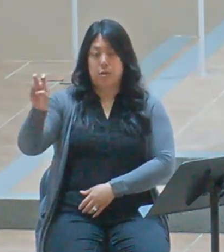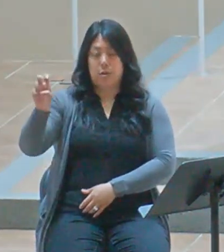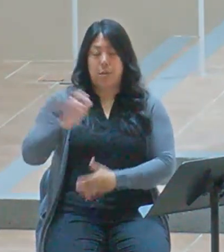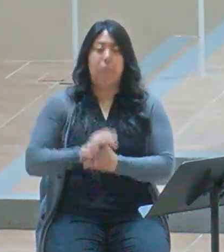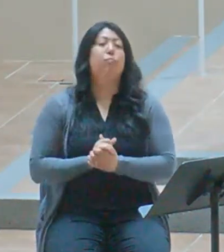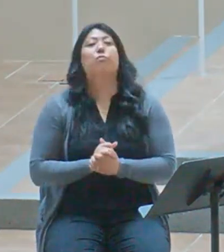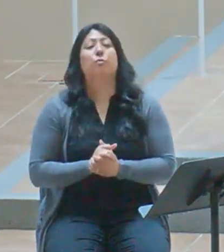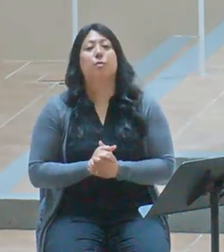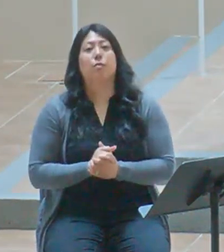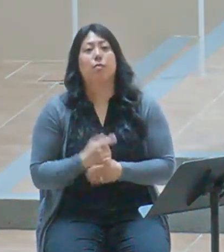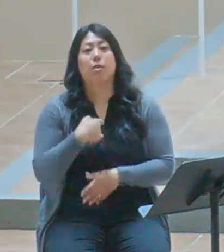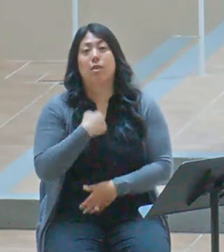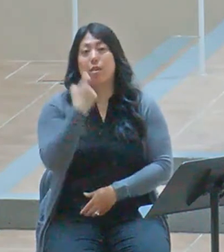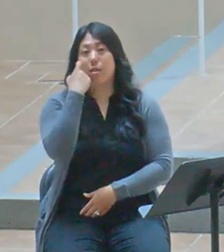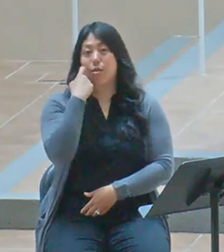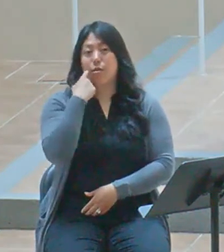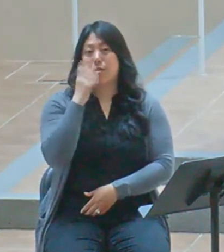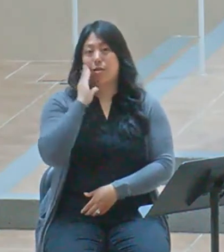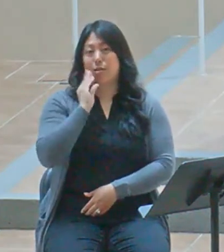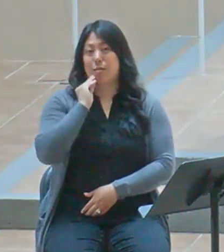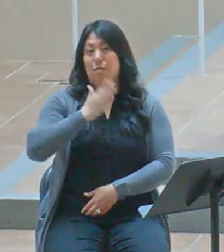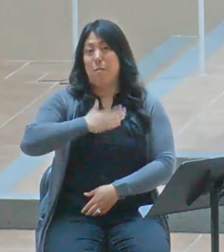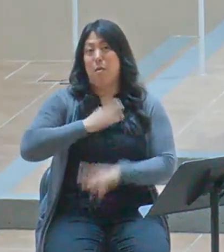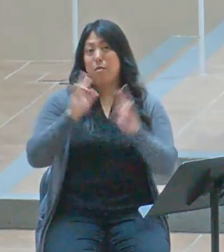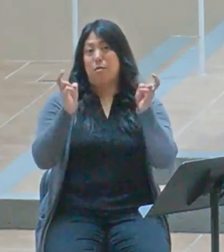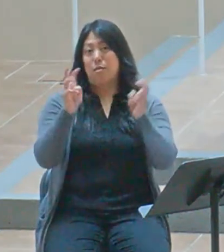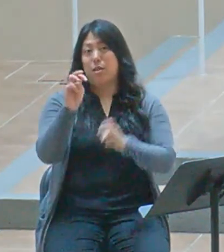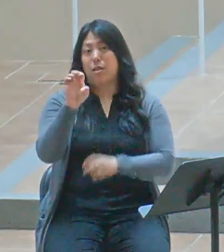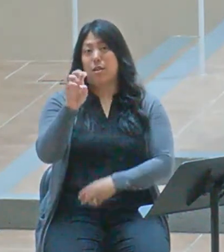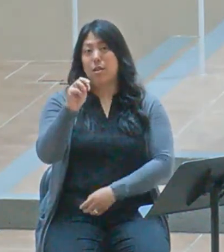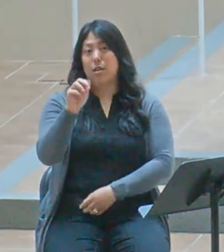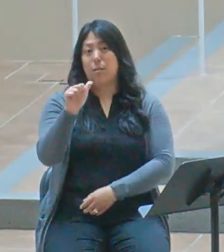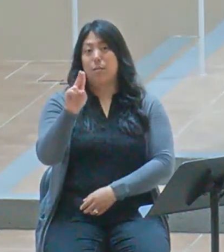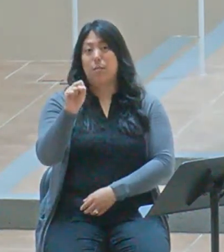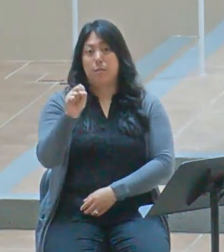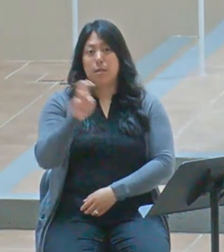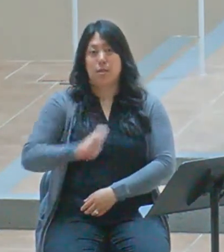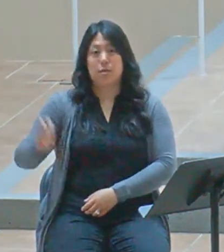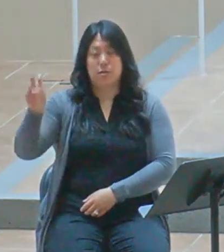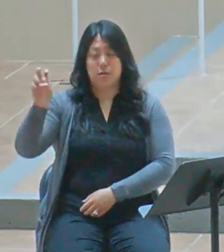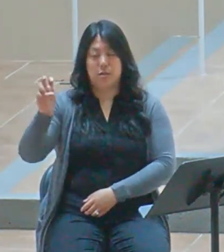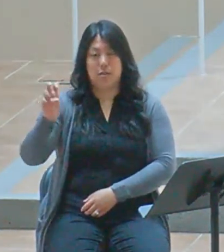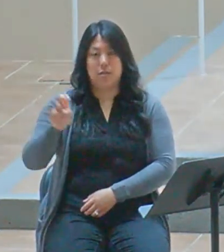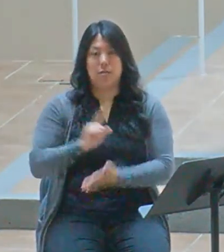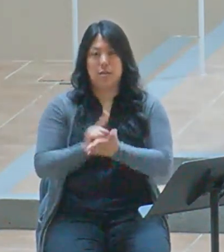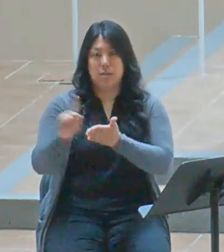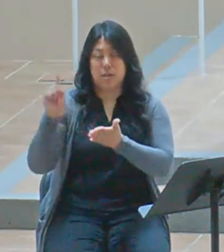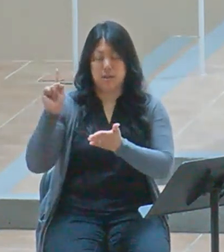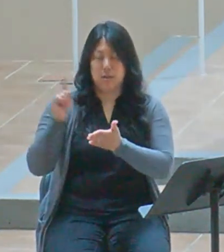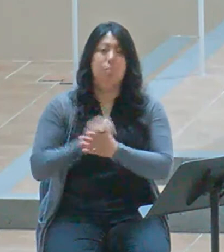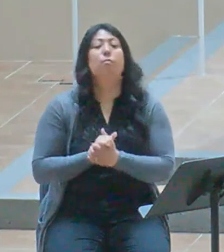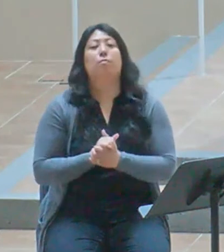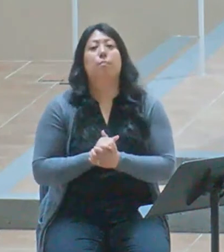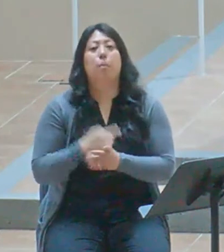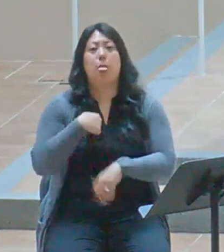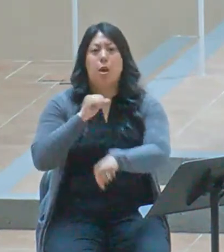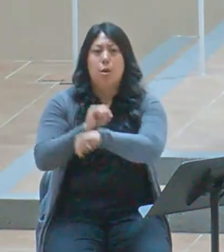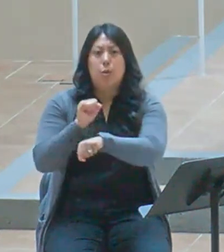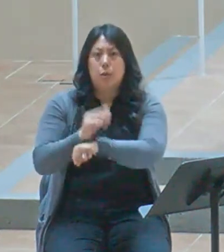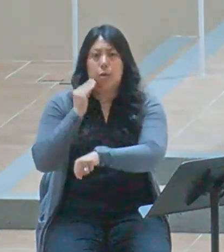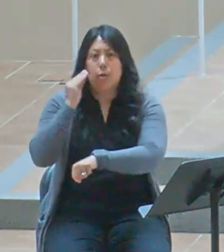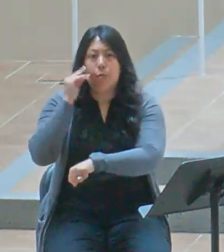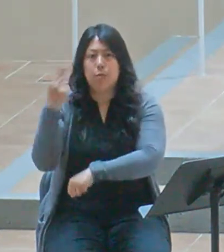I recently had my own little Emmaus journey this past week. Working from home